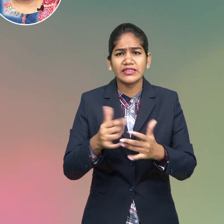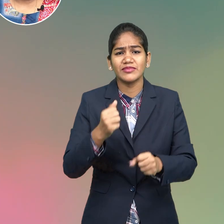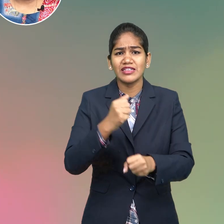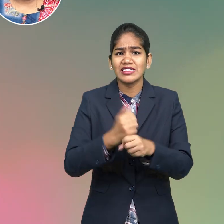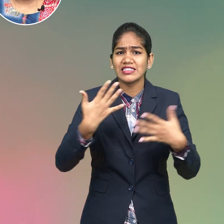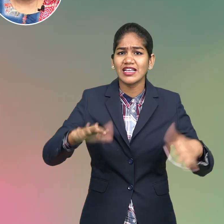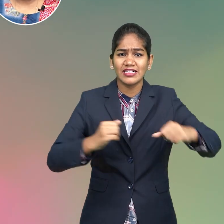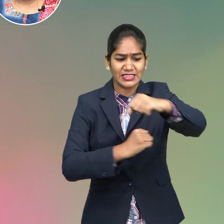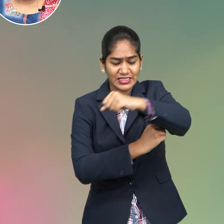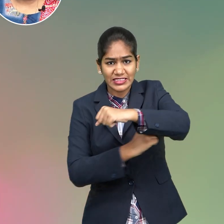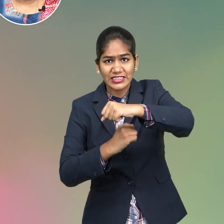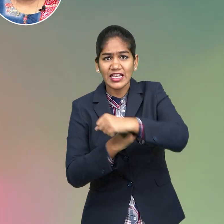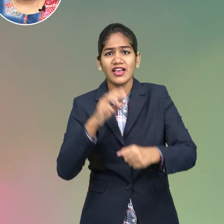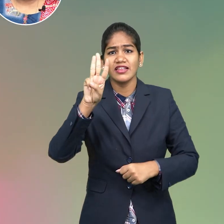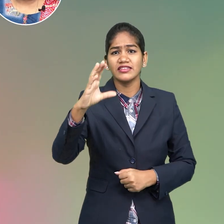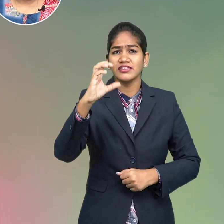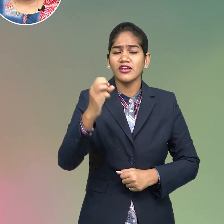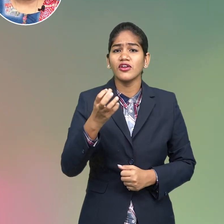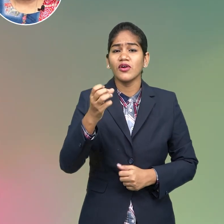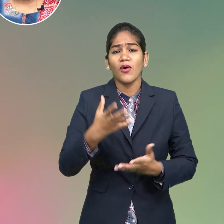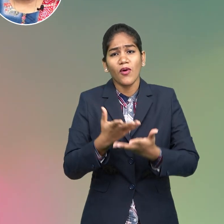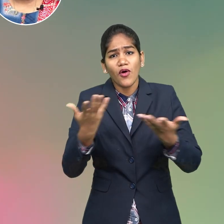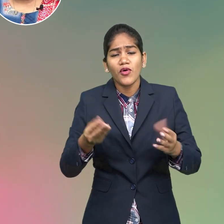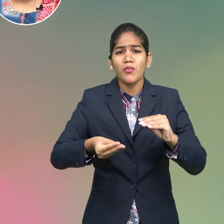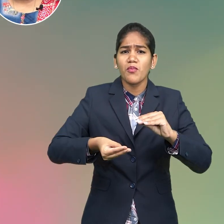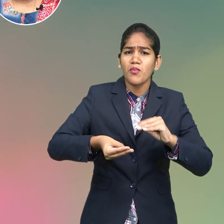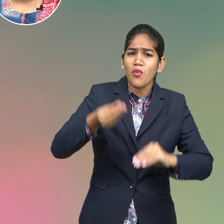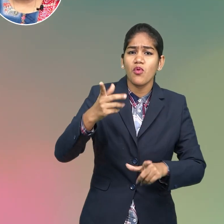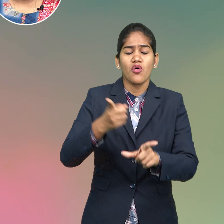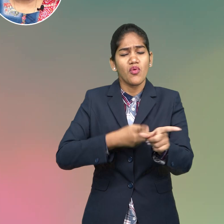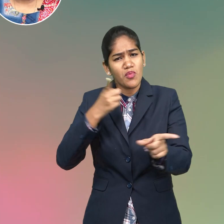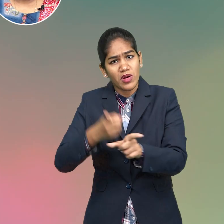pattern over 30 or more years.